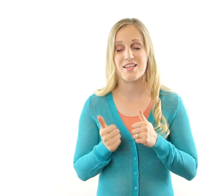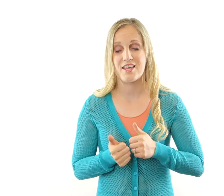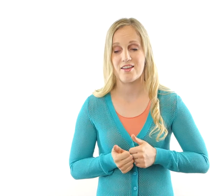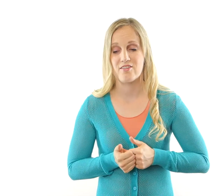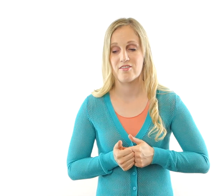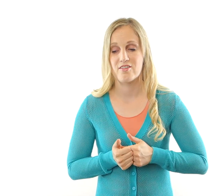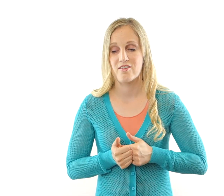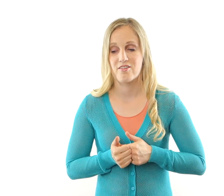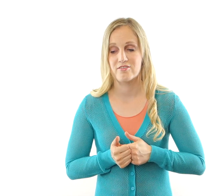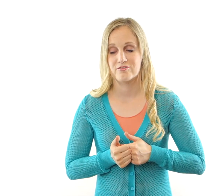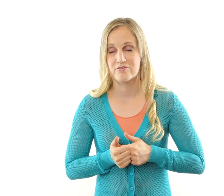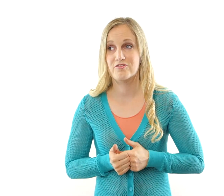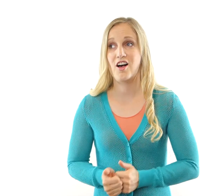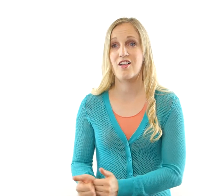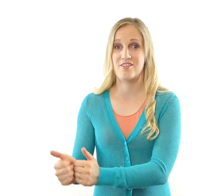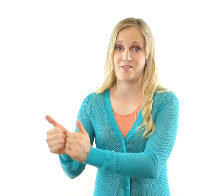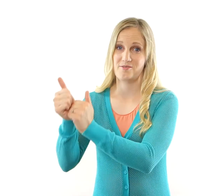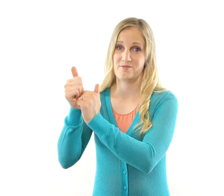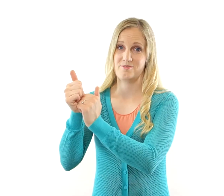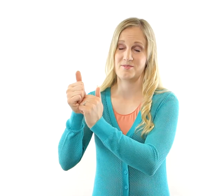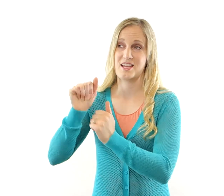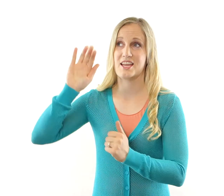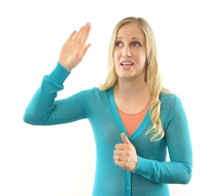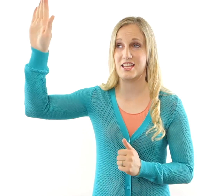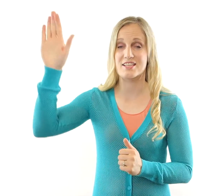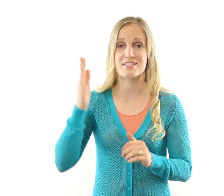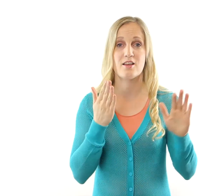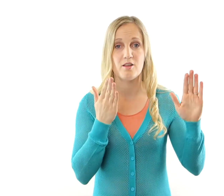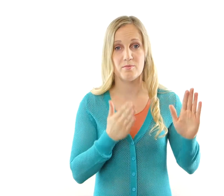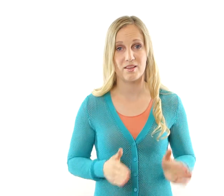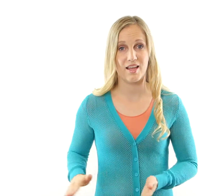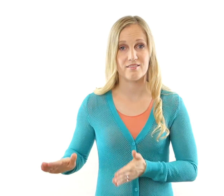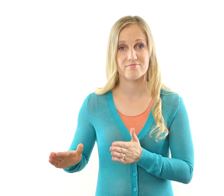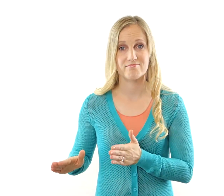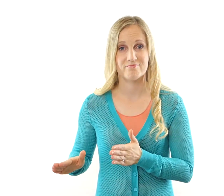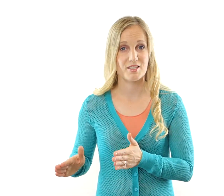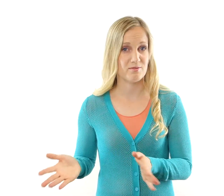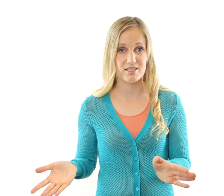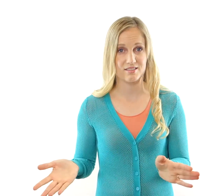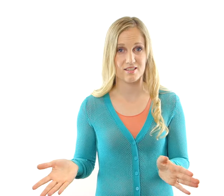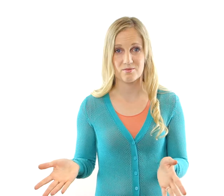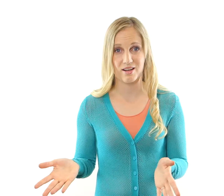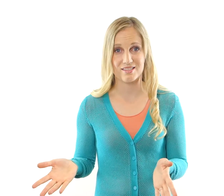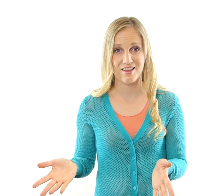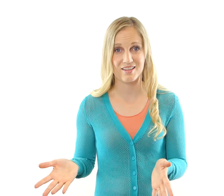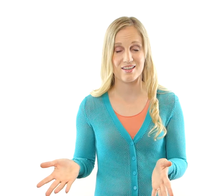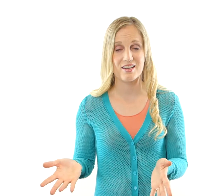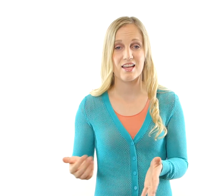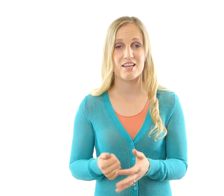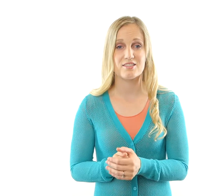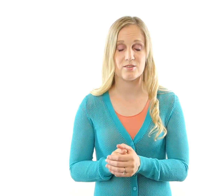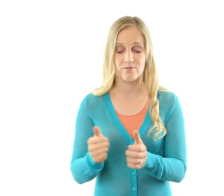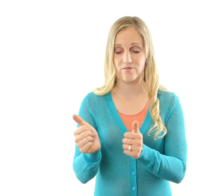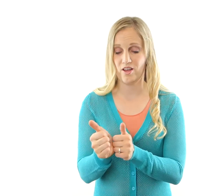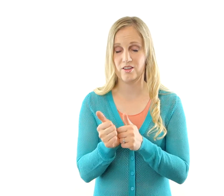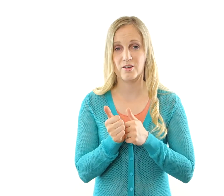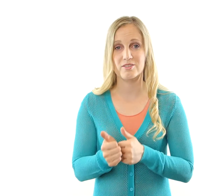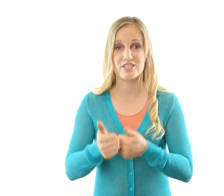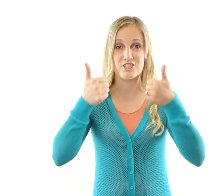say follow His plan. That's what I sign. And so follow is just 2